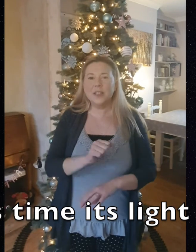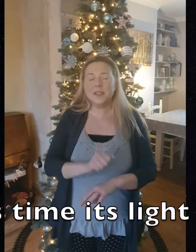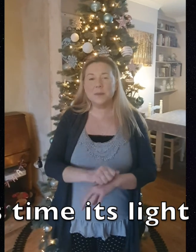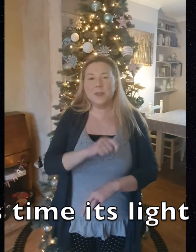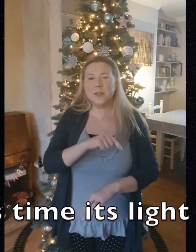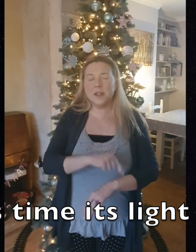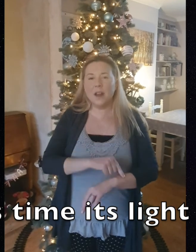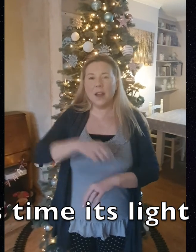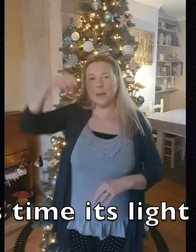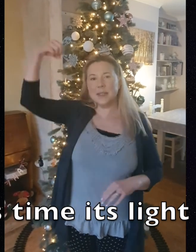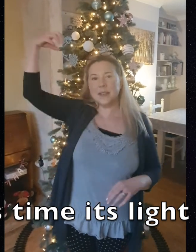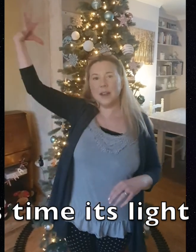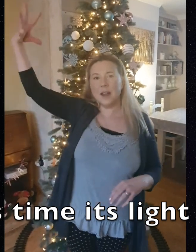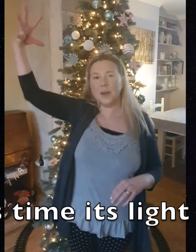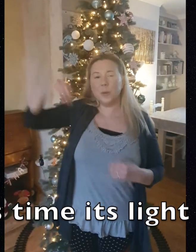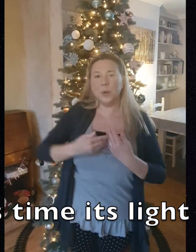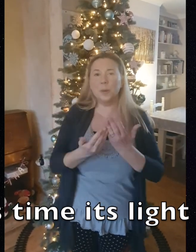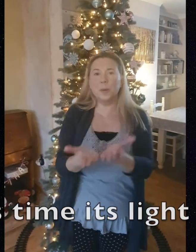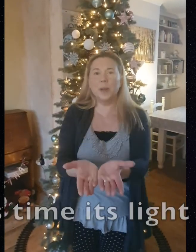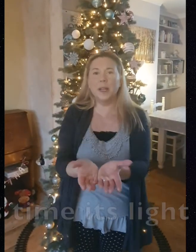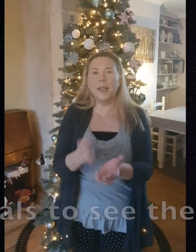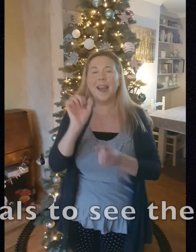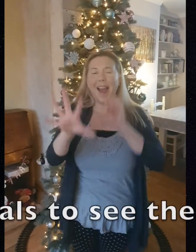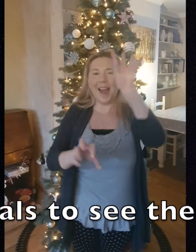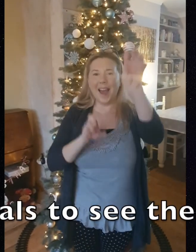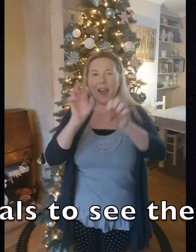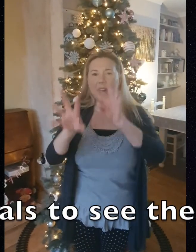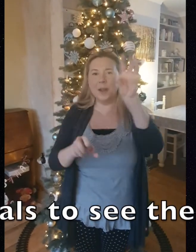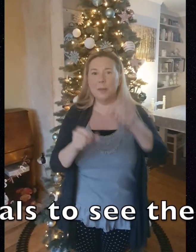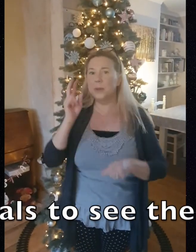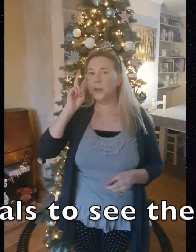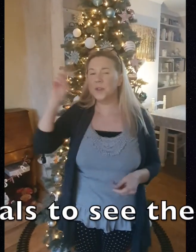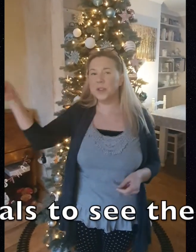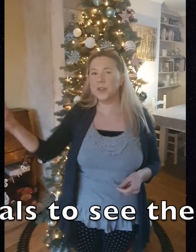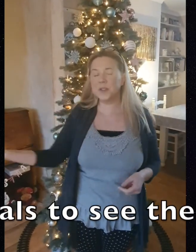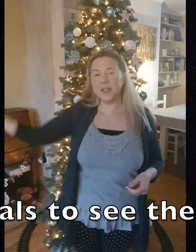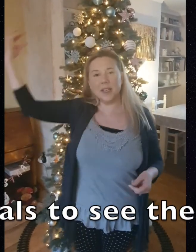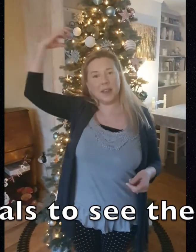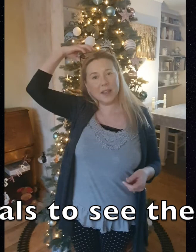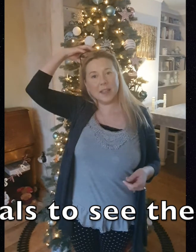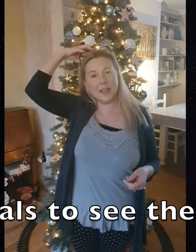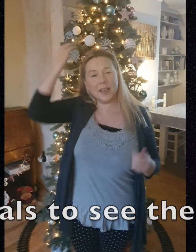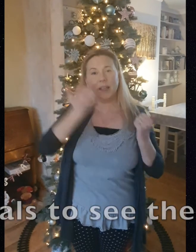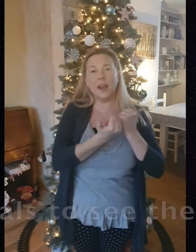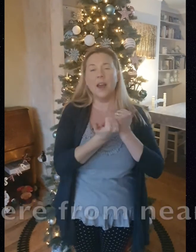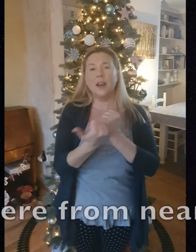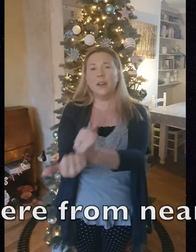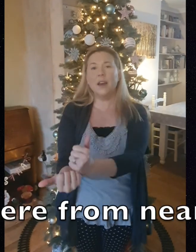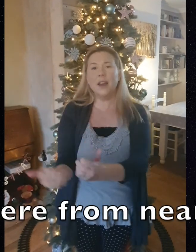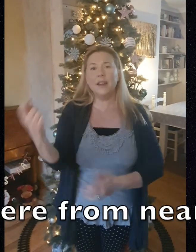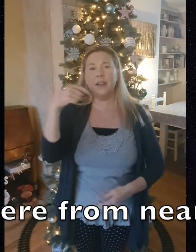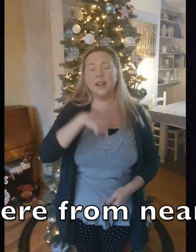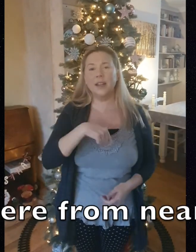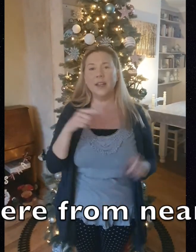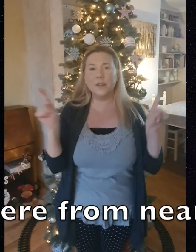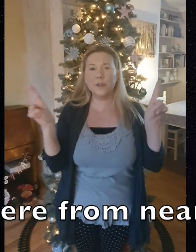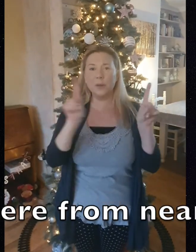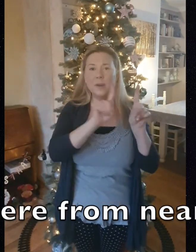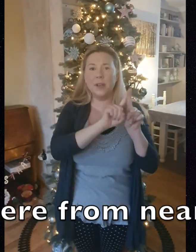Christmas time its light will bring, animals to see the king, guided here from near